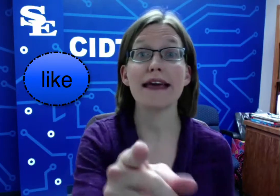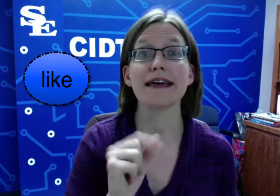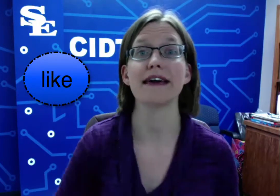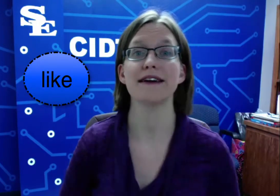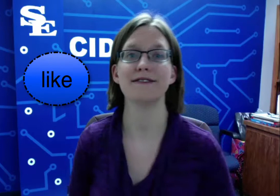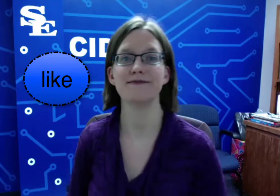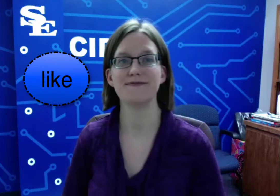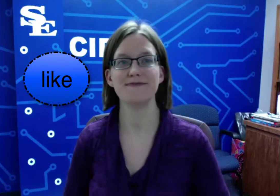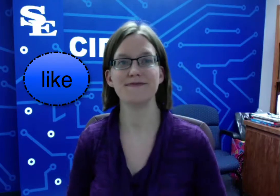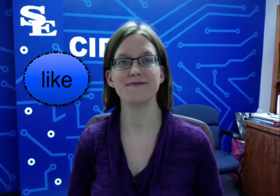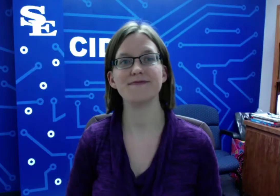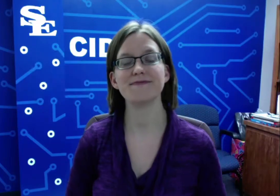Like.